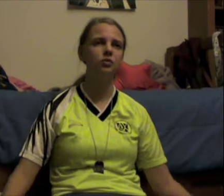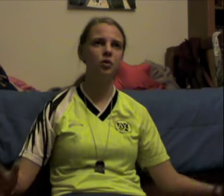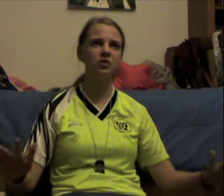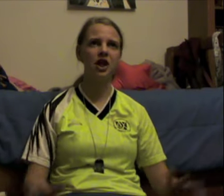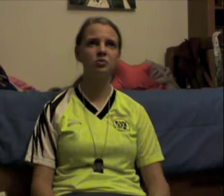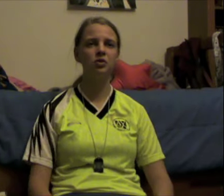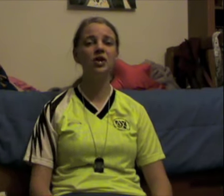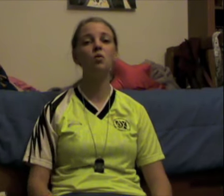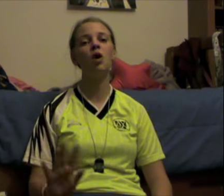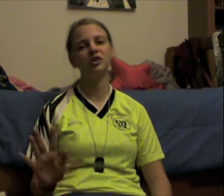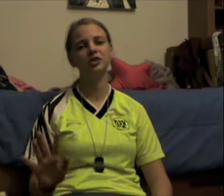What was the last one? Oh, yeah, want.